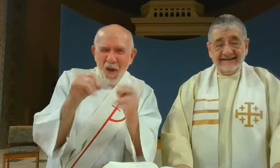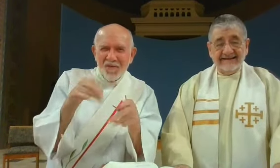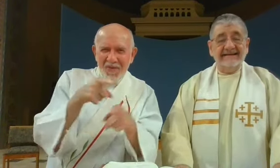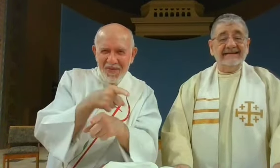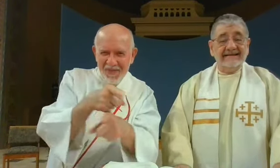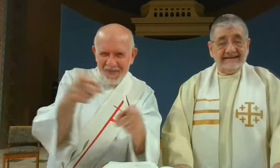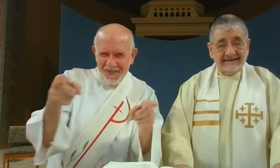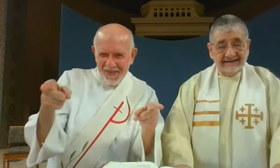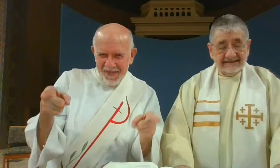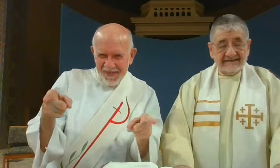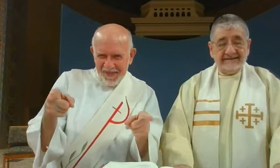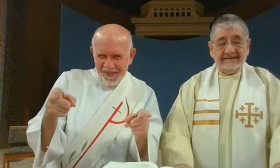Welcome to all of you.